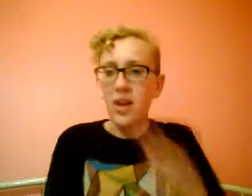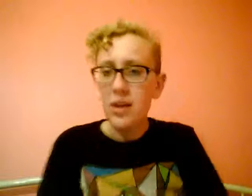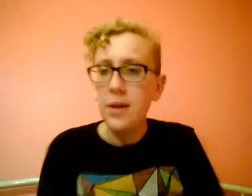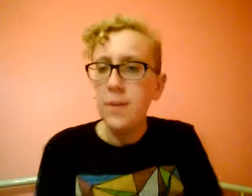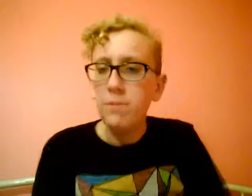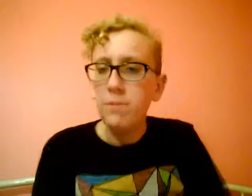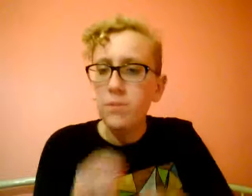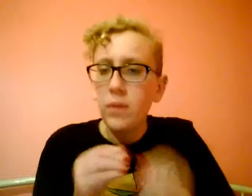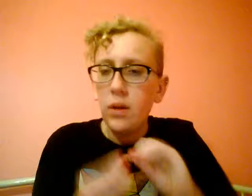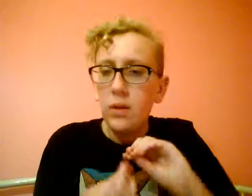on?